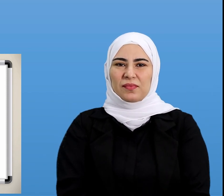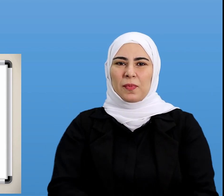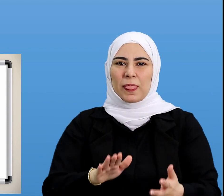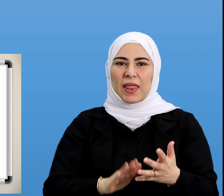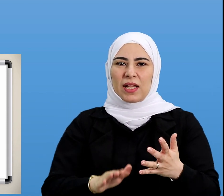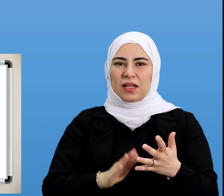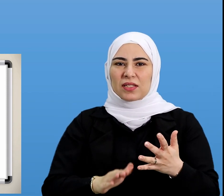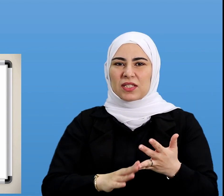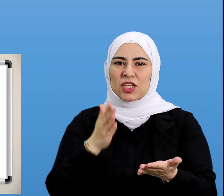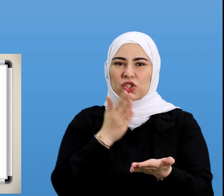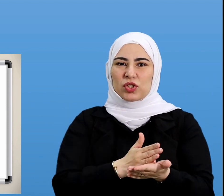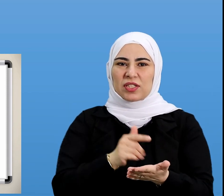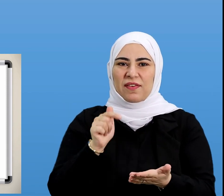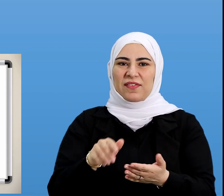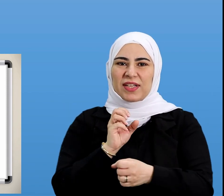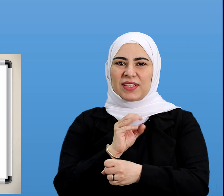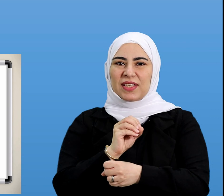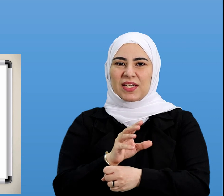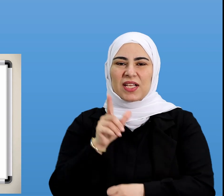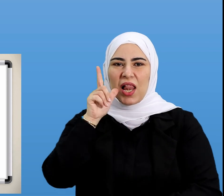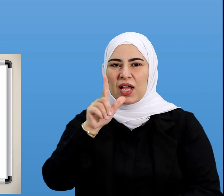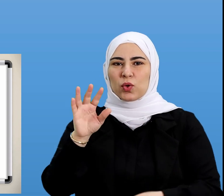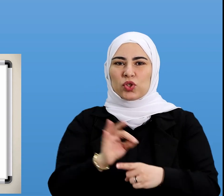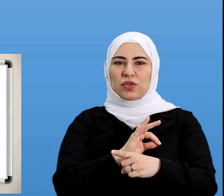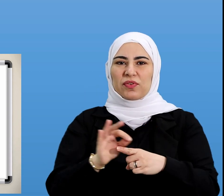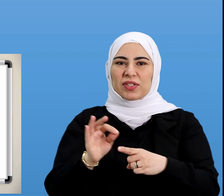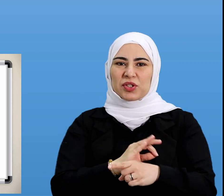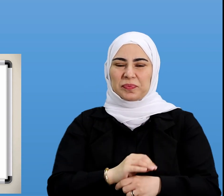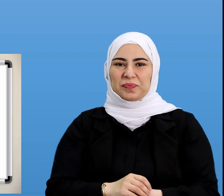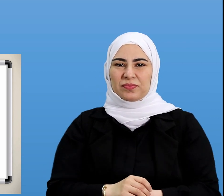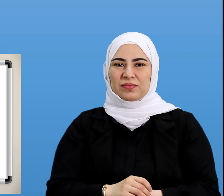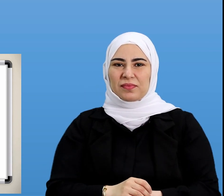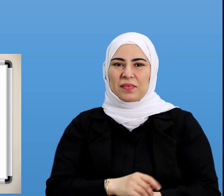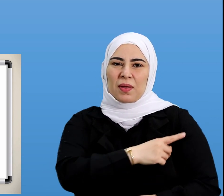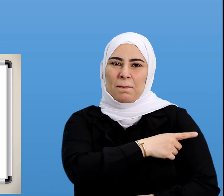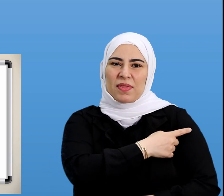language function question, you must consider the following. What would you say in the following situation?